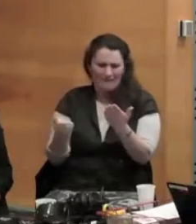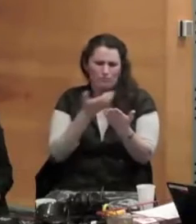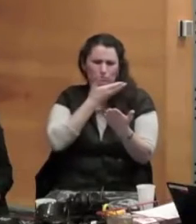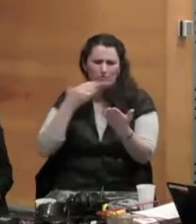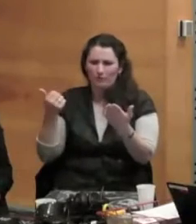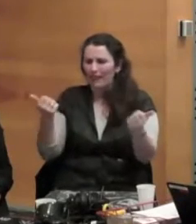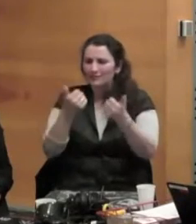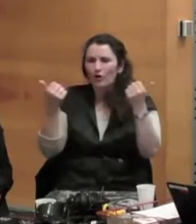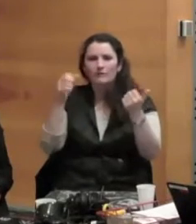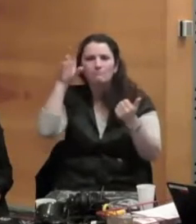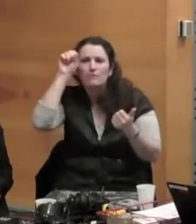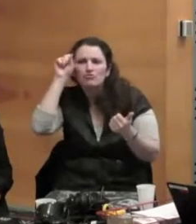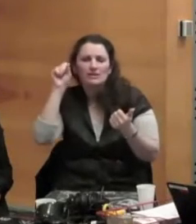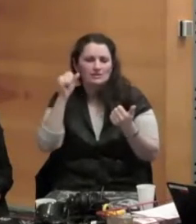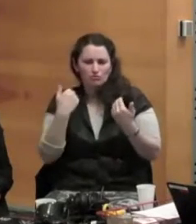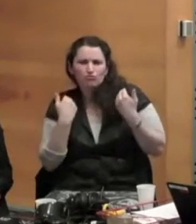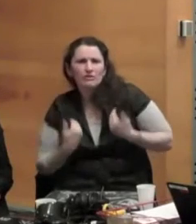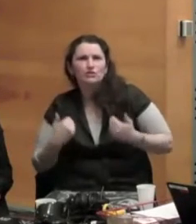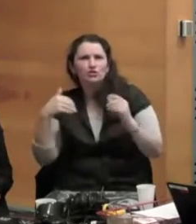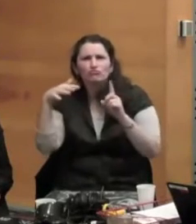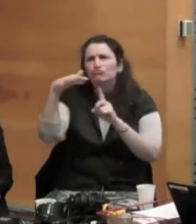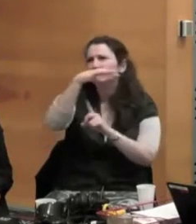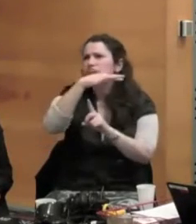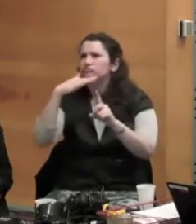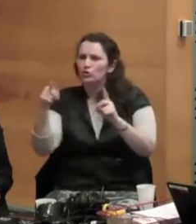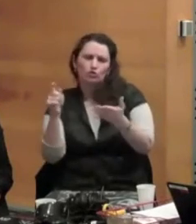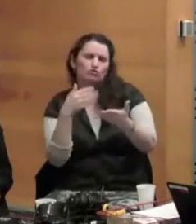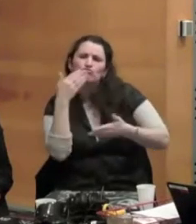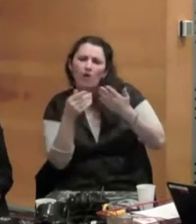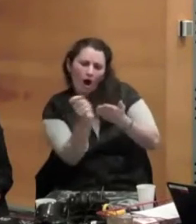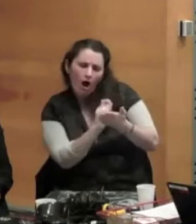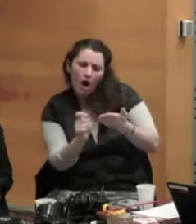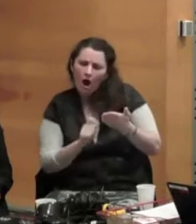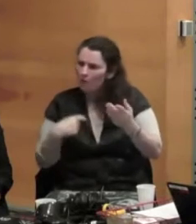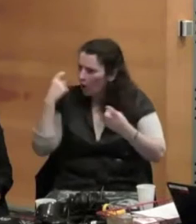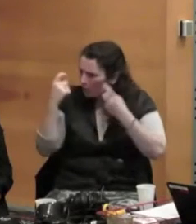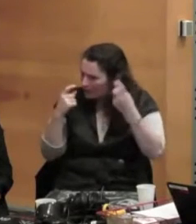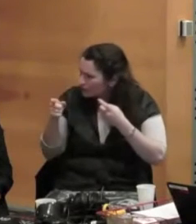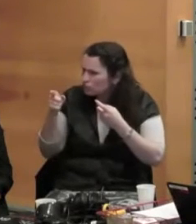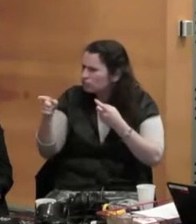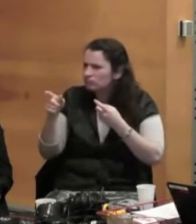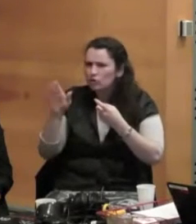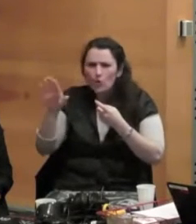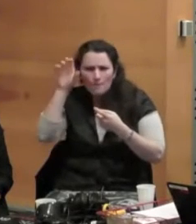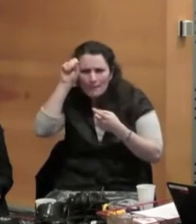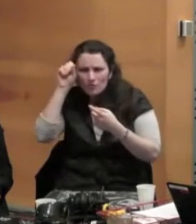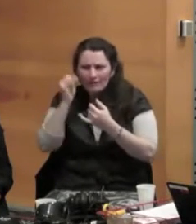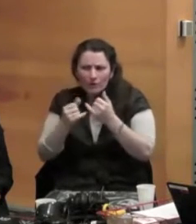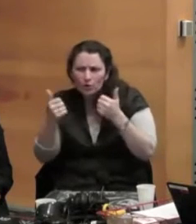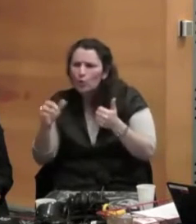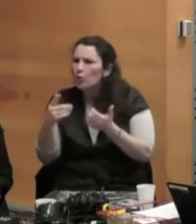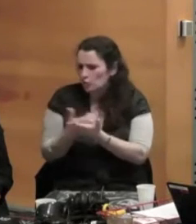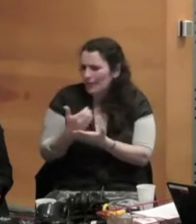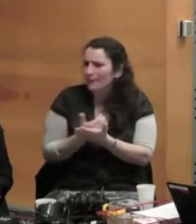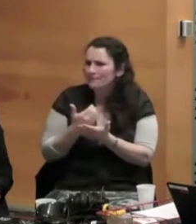it, how we recall things that have happened in our life. Is your memory very good, or did you keep journals? Well, no, I